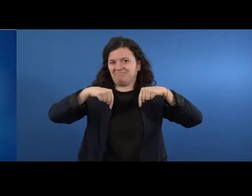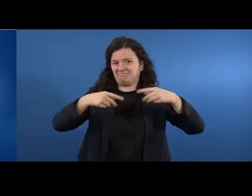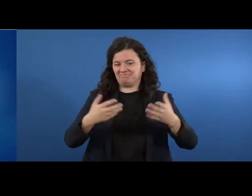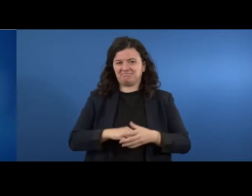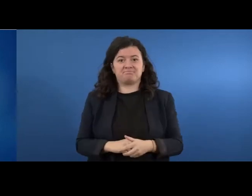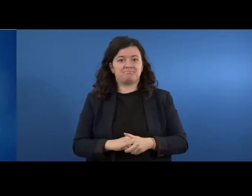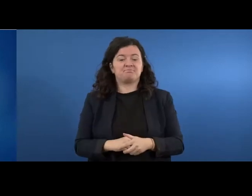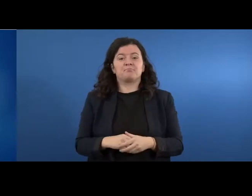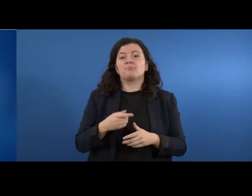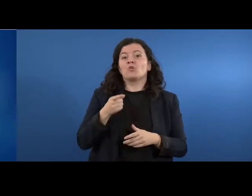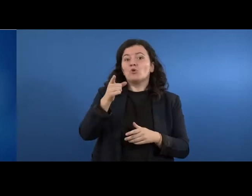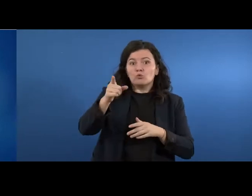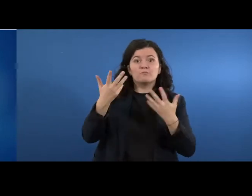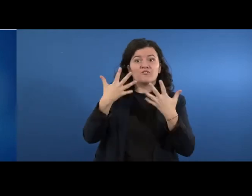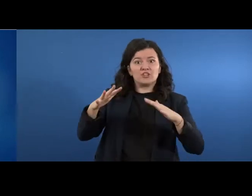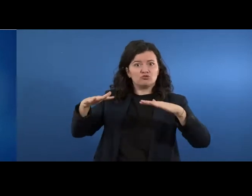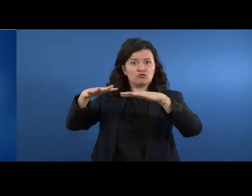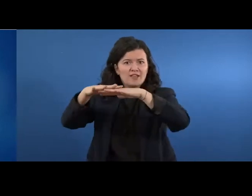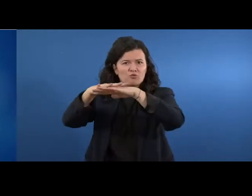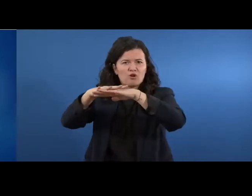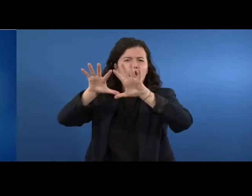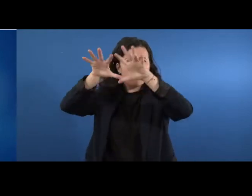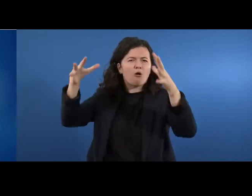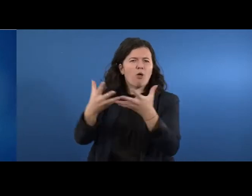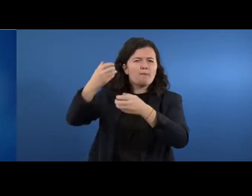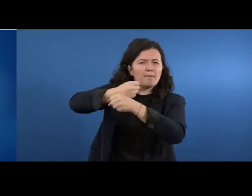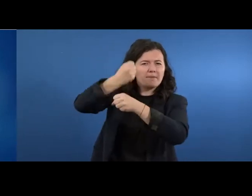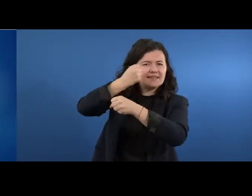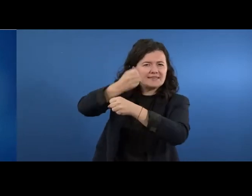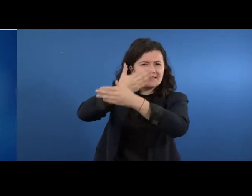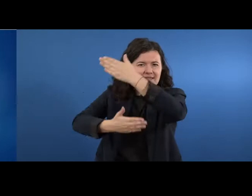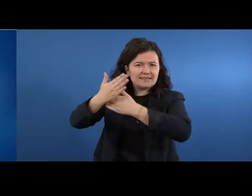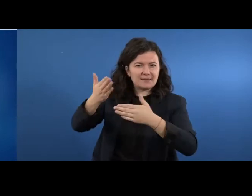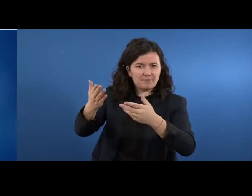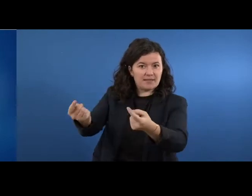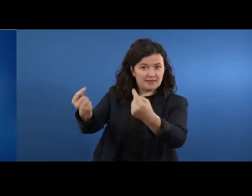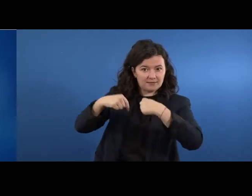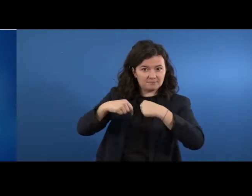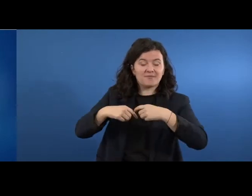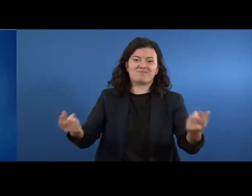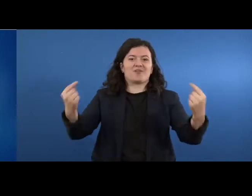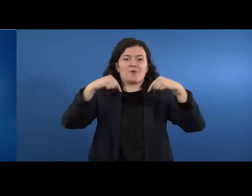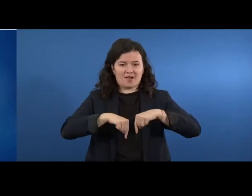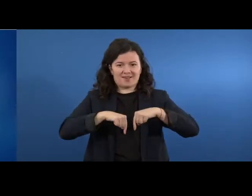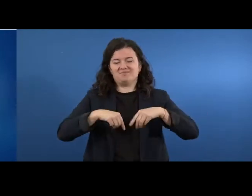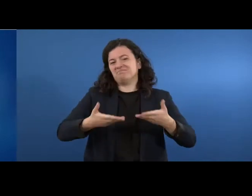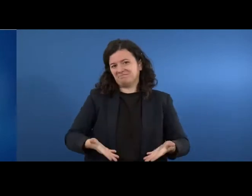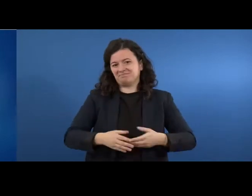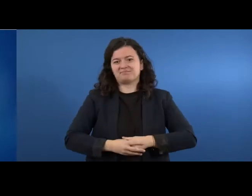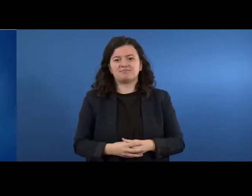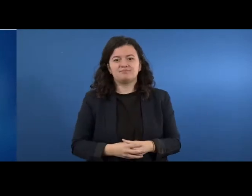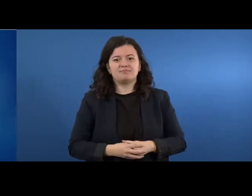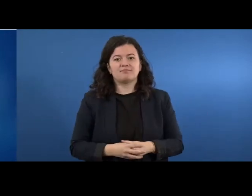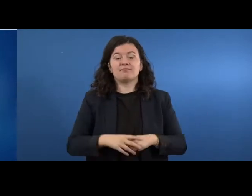from the Global Business and Disability Network, welcome to the Academy on Fundamental Principles and Rights at Work. This is